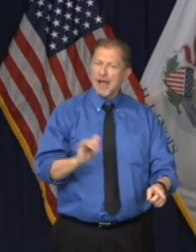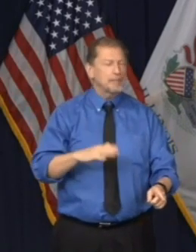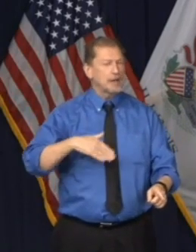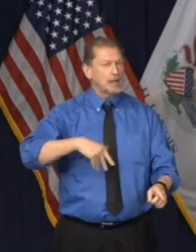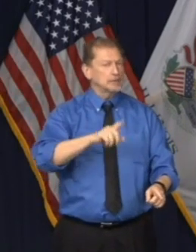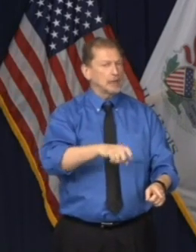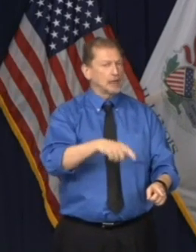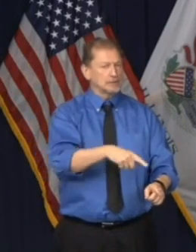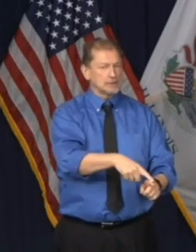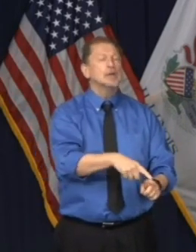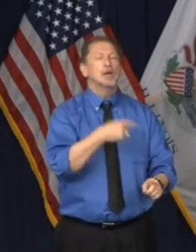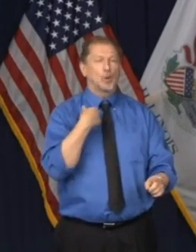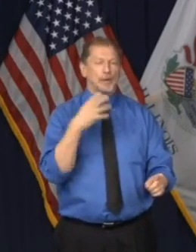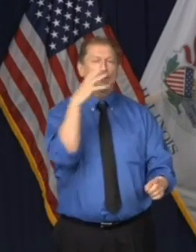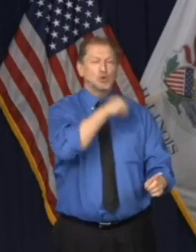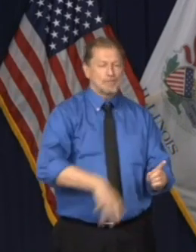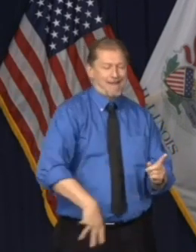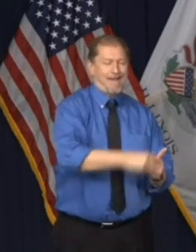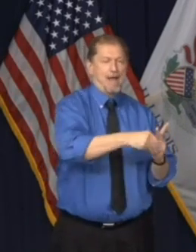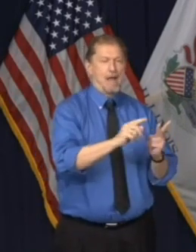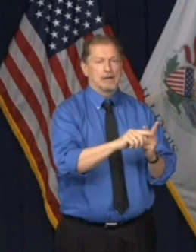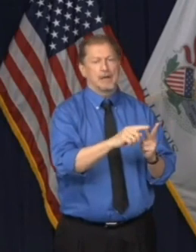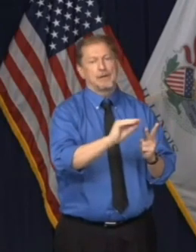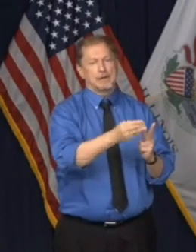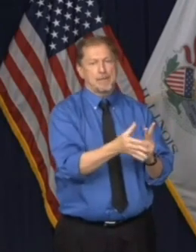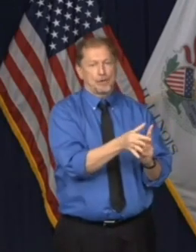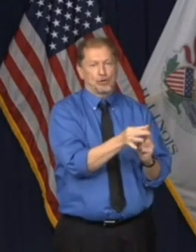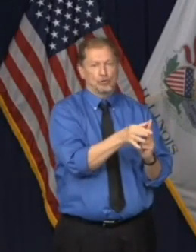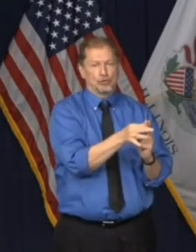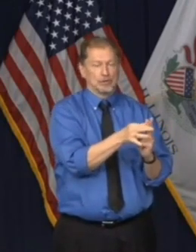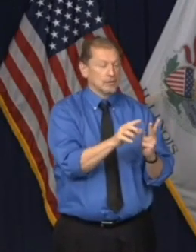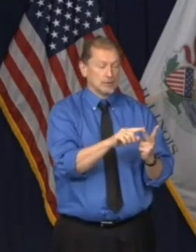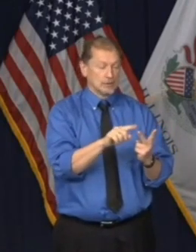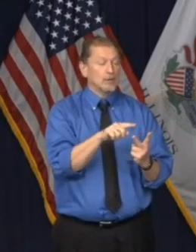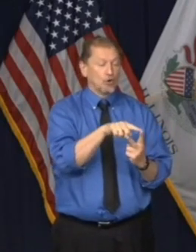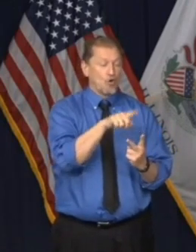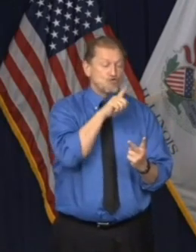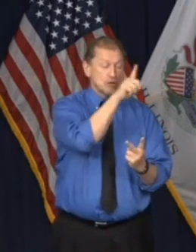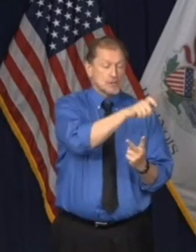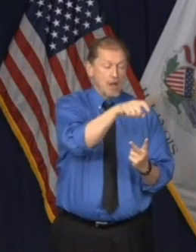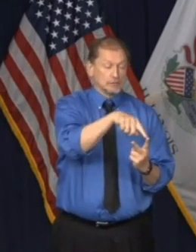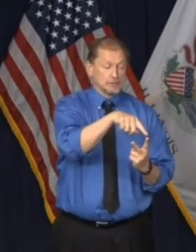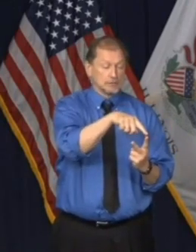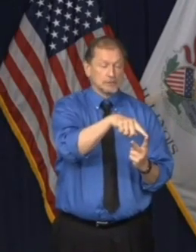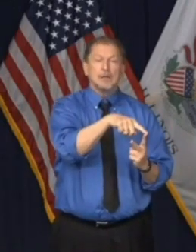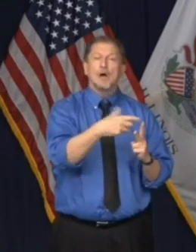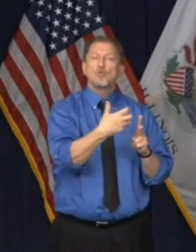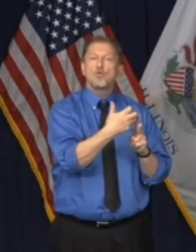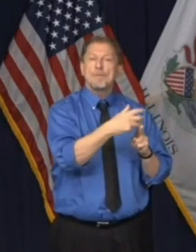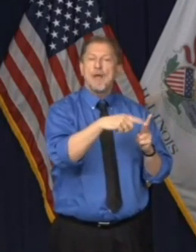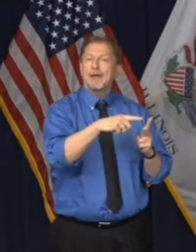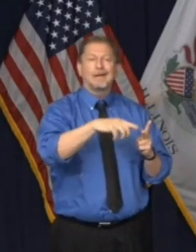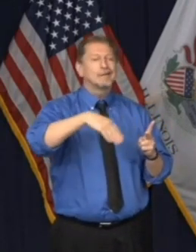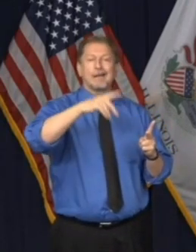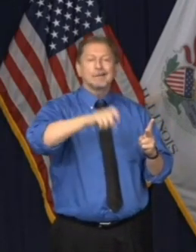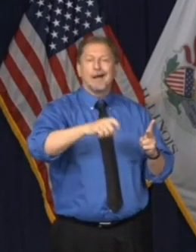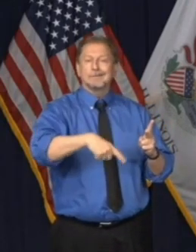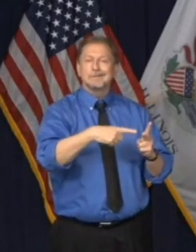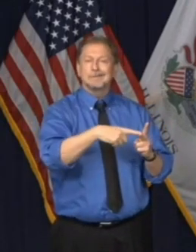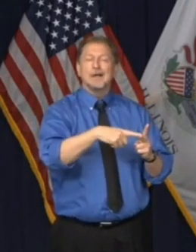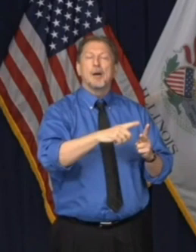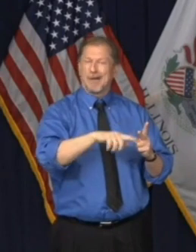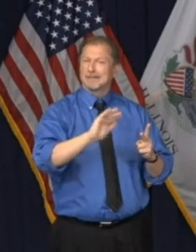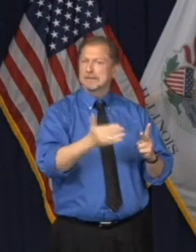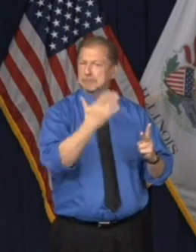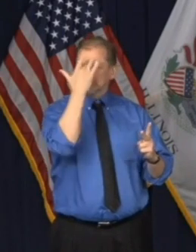that person has COVID as well. And so that would come under a COVID case, a presumed COVID case in